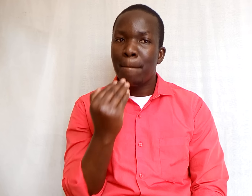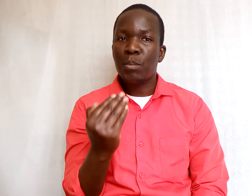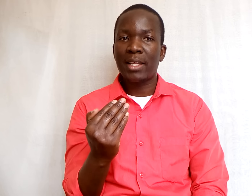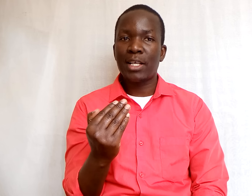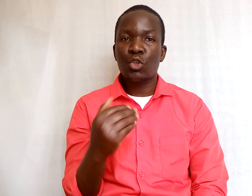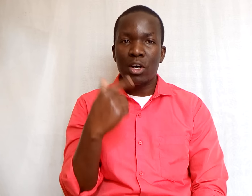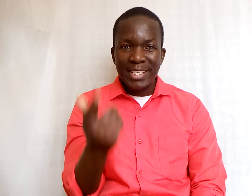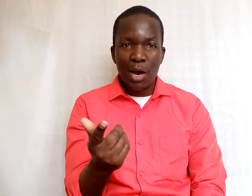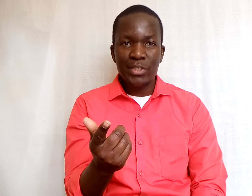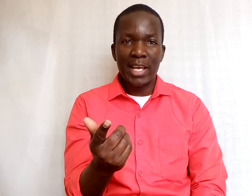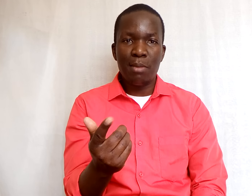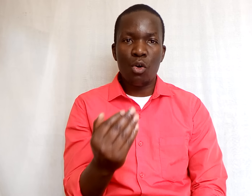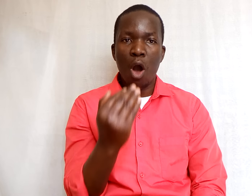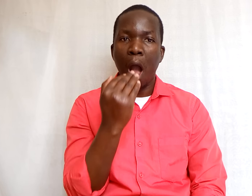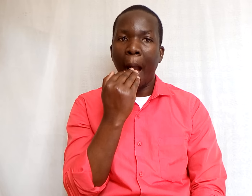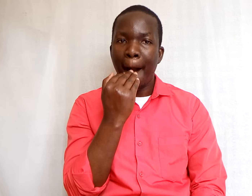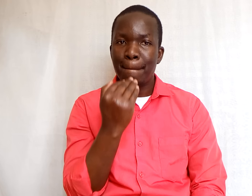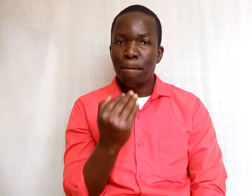like that. So this is how we sign mango.